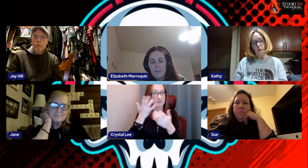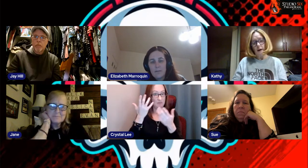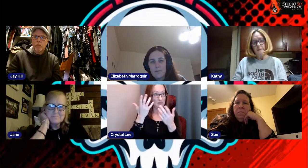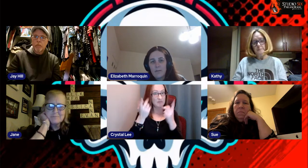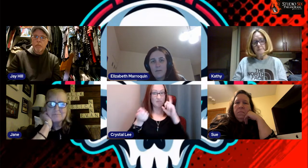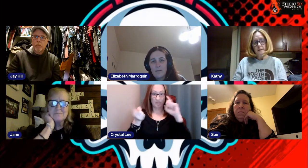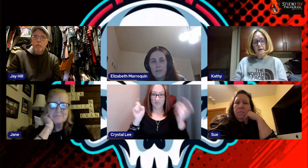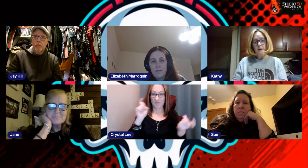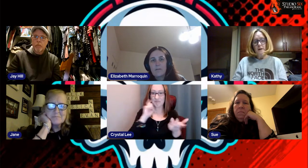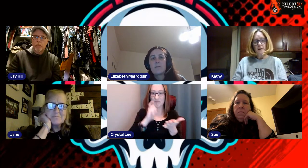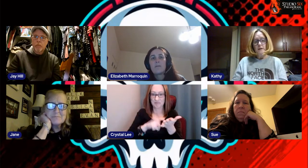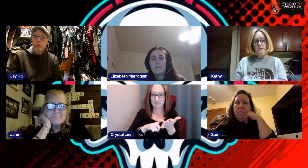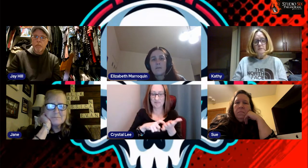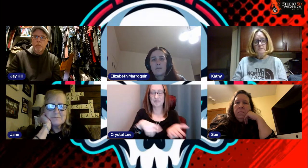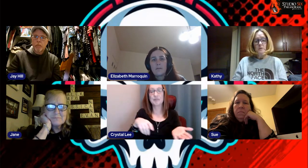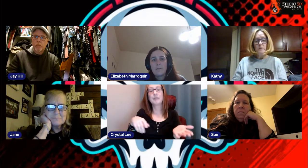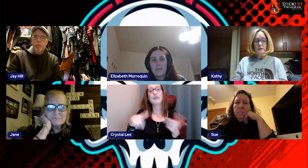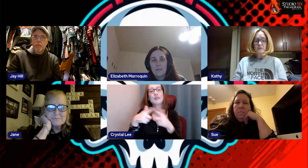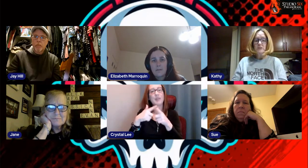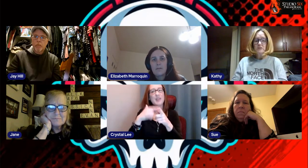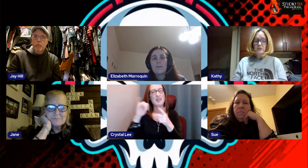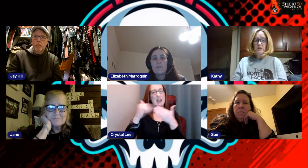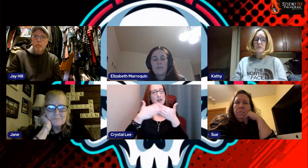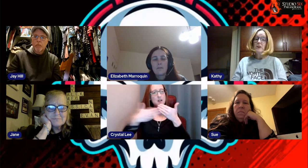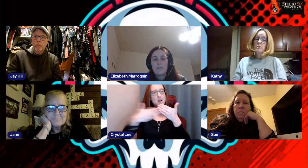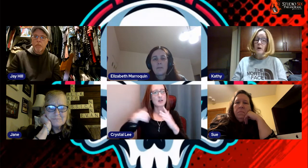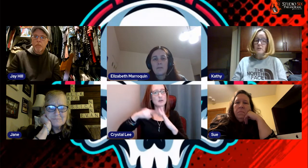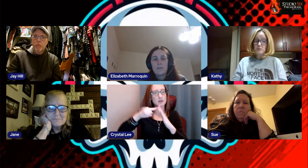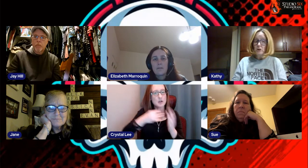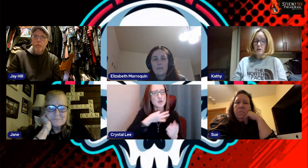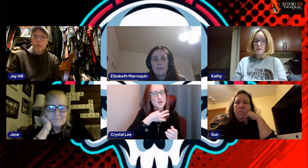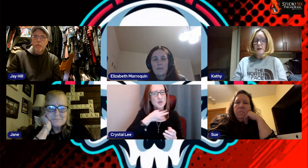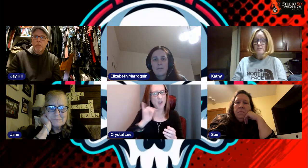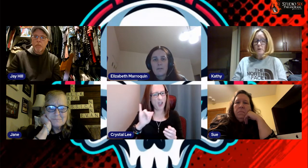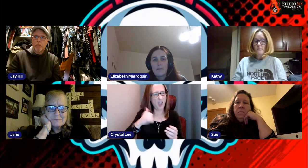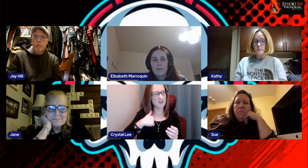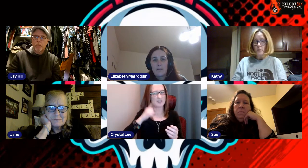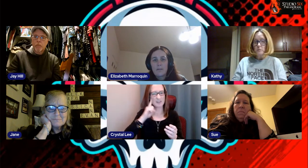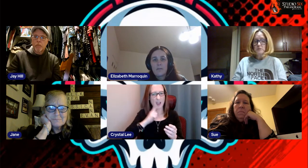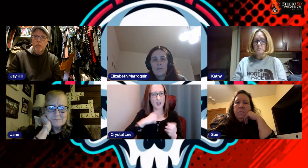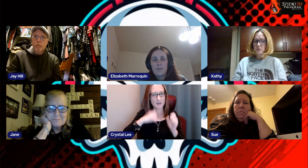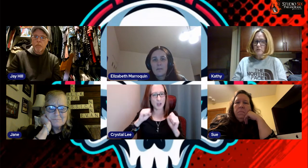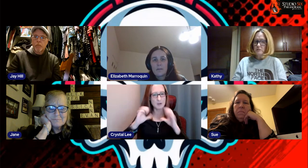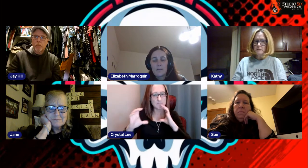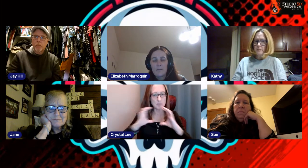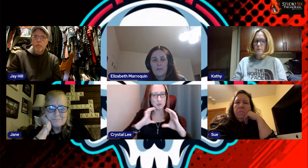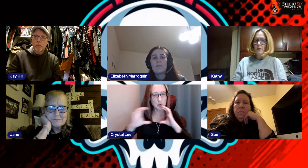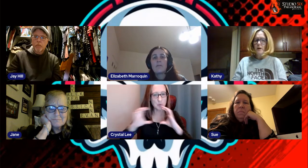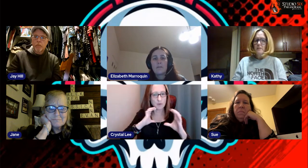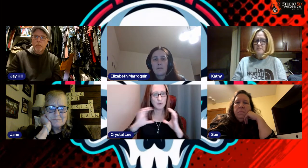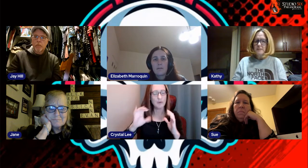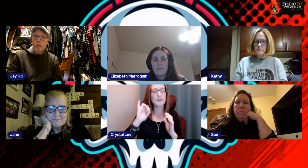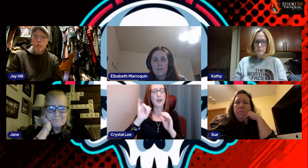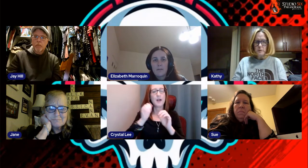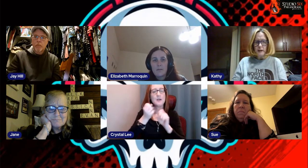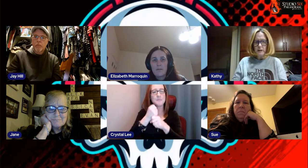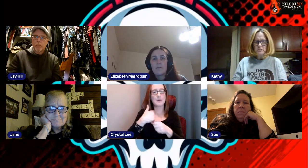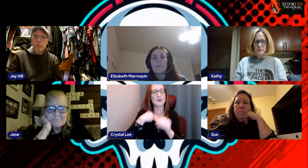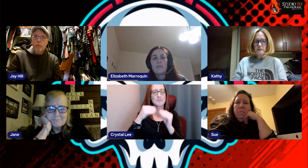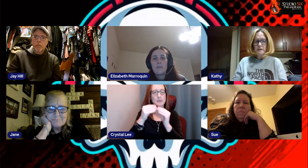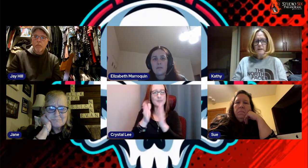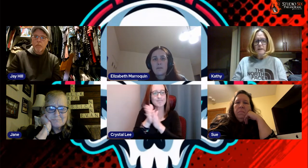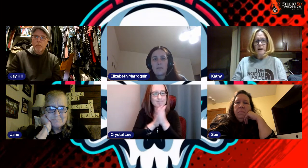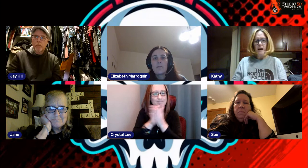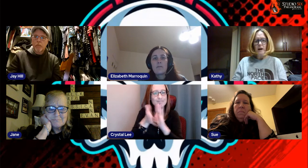they moved away. So the energy has changed to acknowledge her. And going forward, she was curious about depth